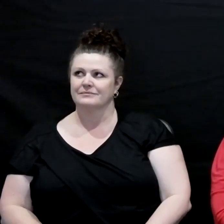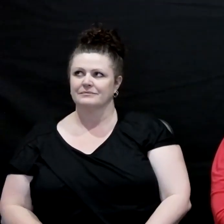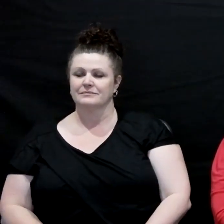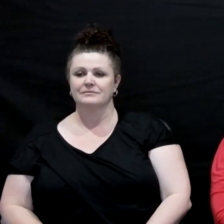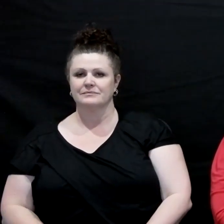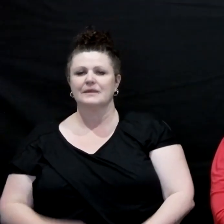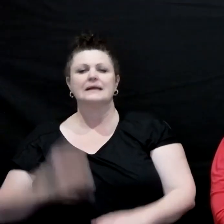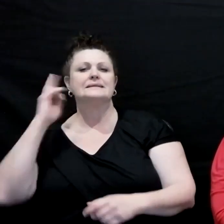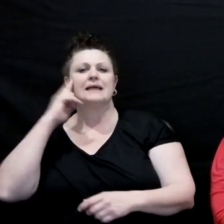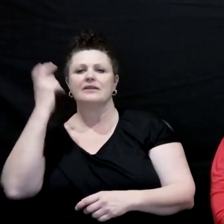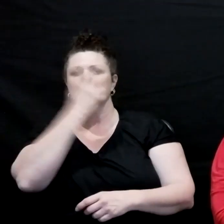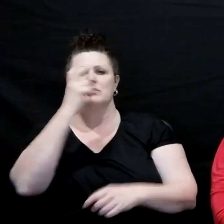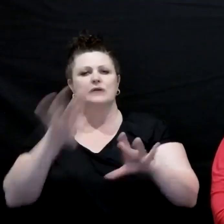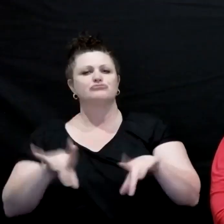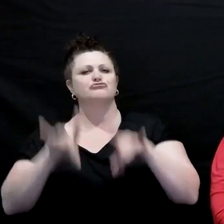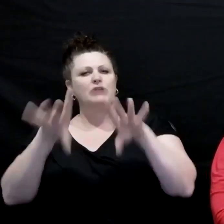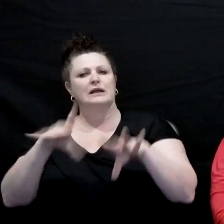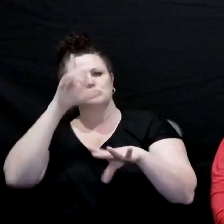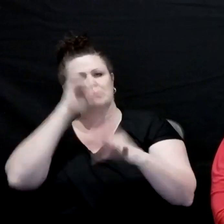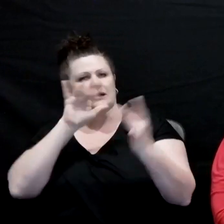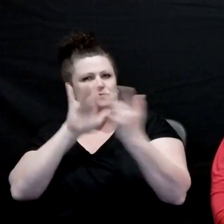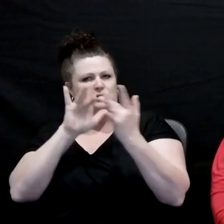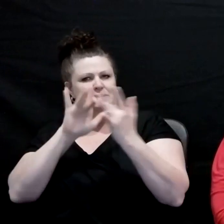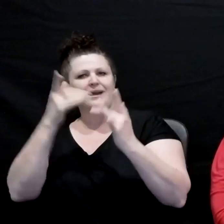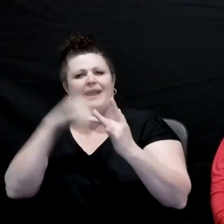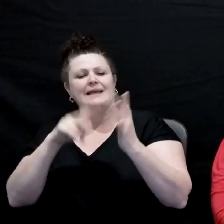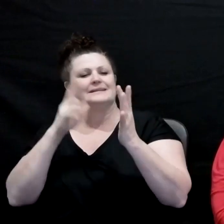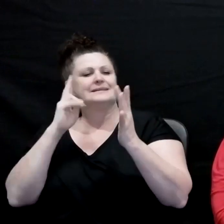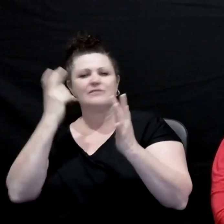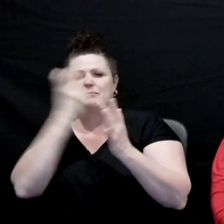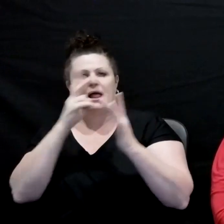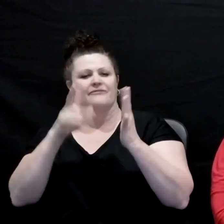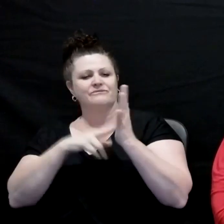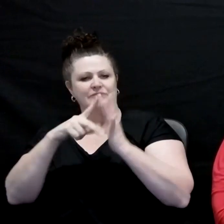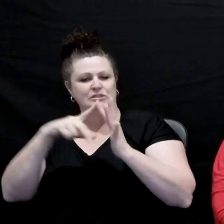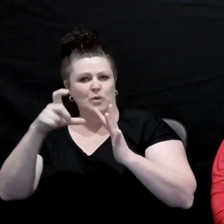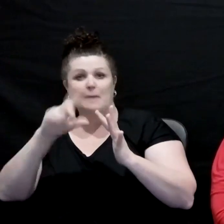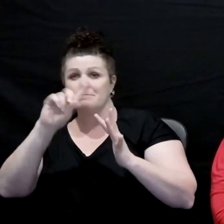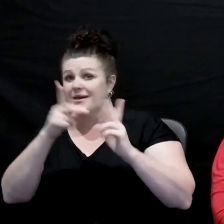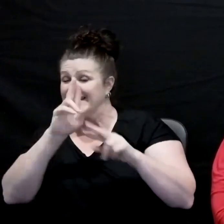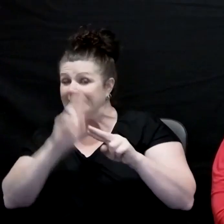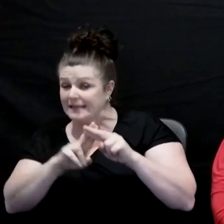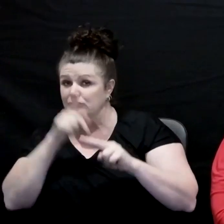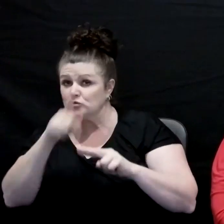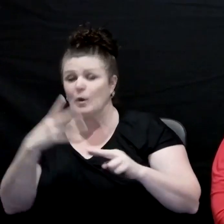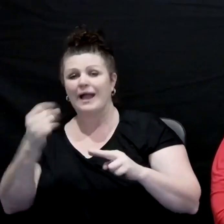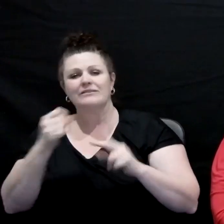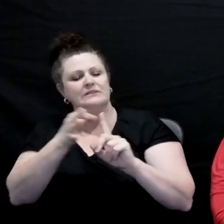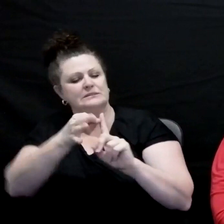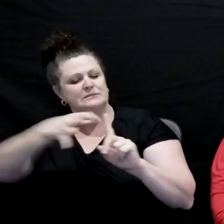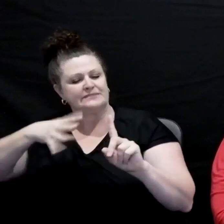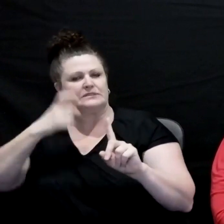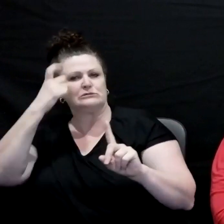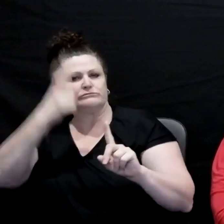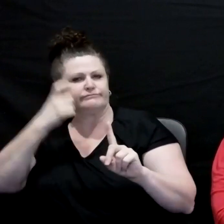Deafblind Australia also who you can contact, and Deafblind Victorians. But if you have a specific query